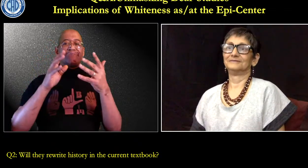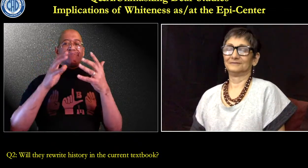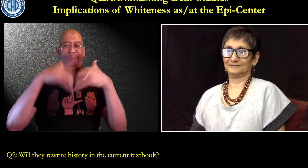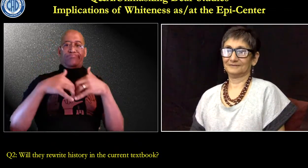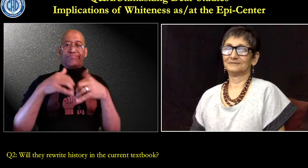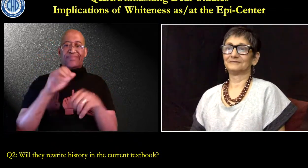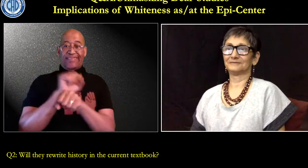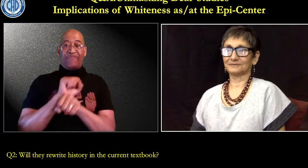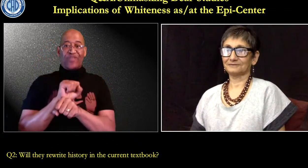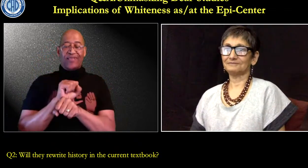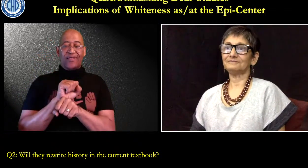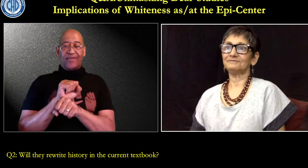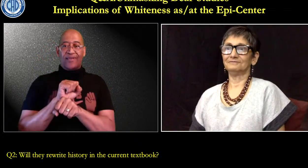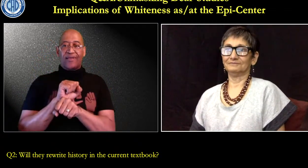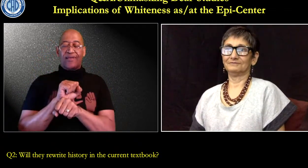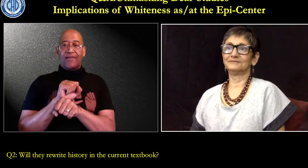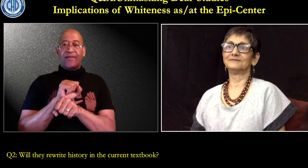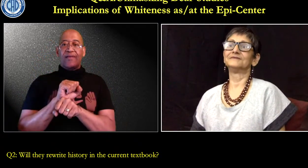then